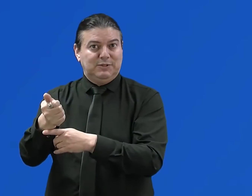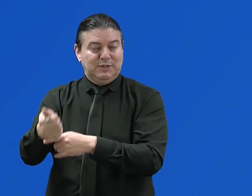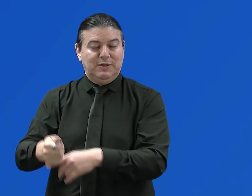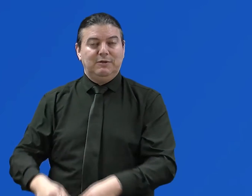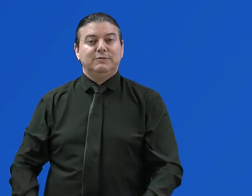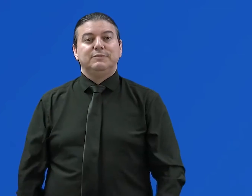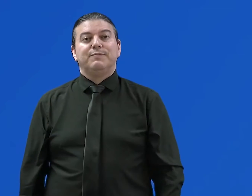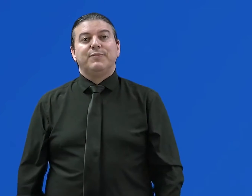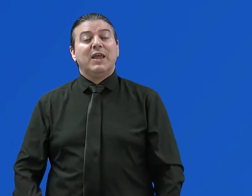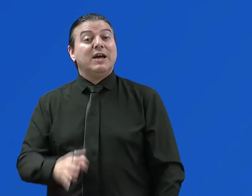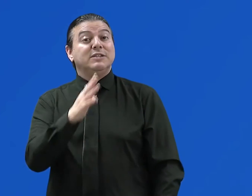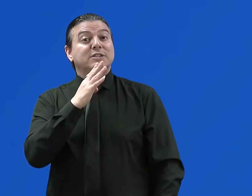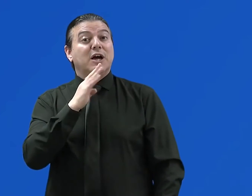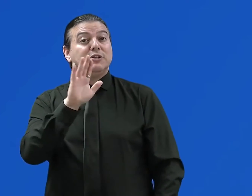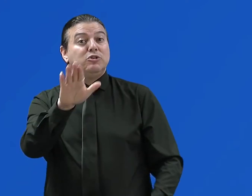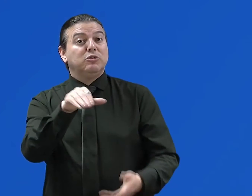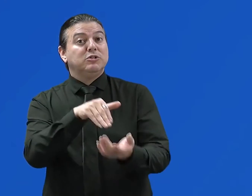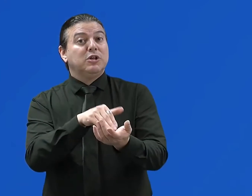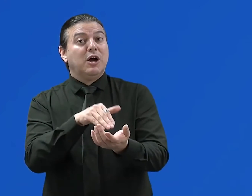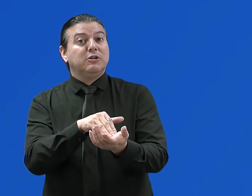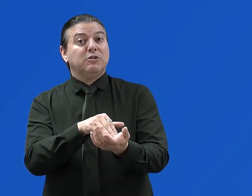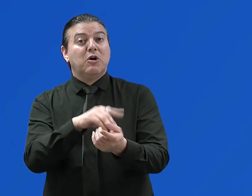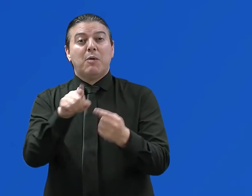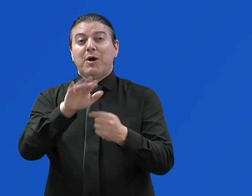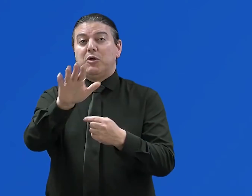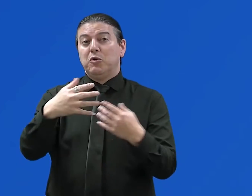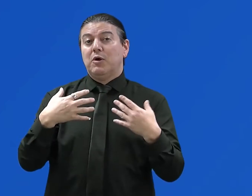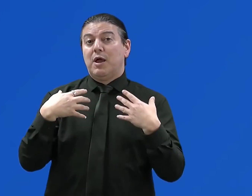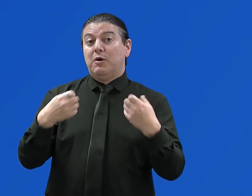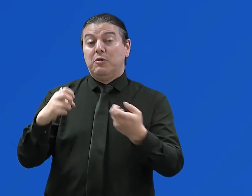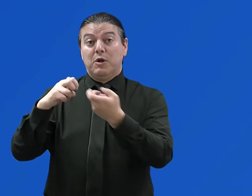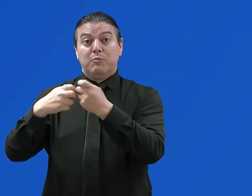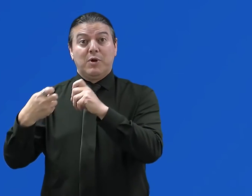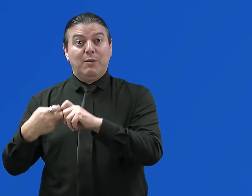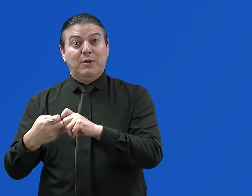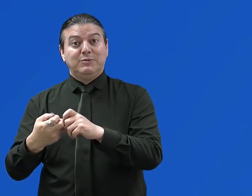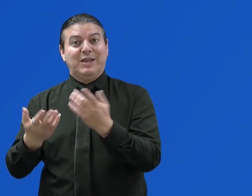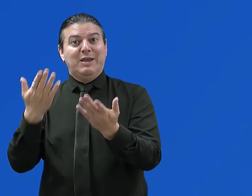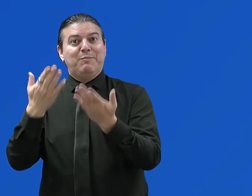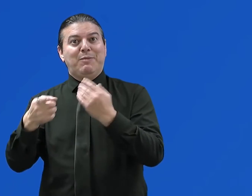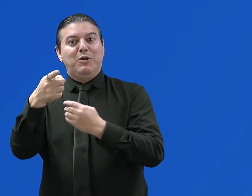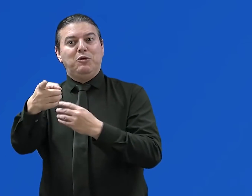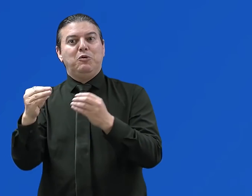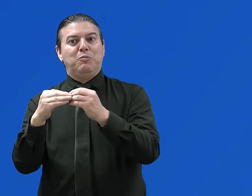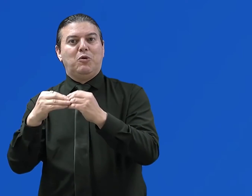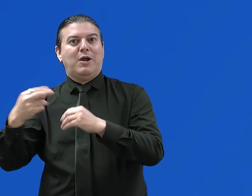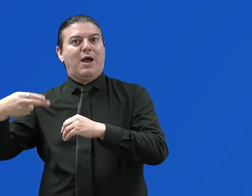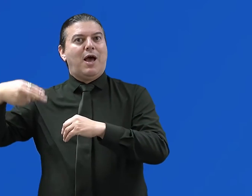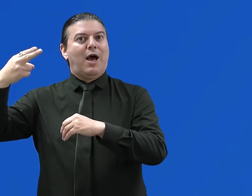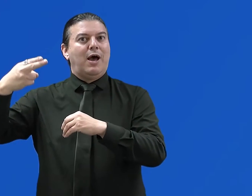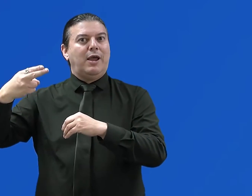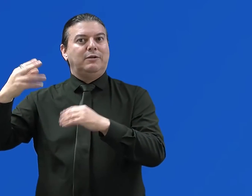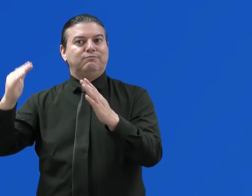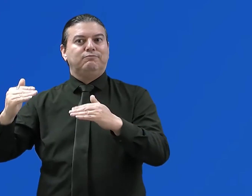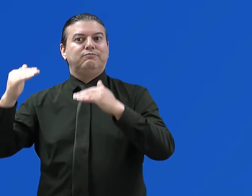Talk to your doctor about your health conditions that might put you at higher risk for getting very sick